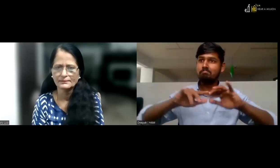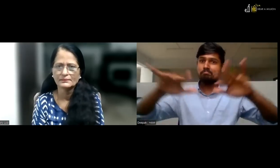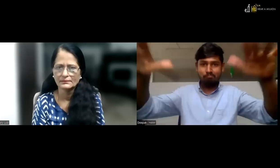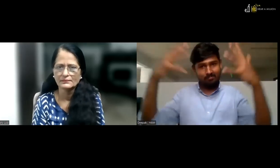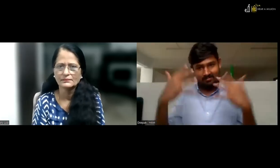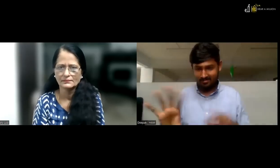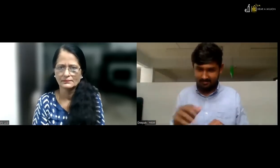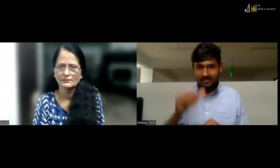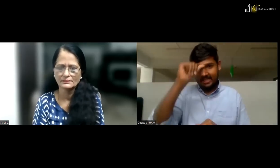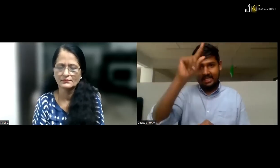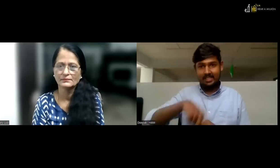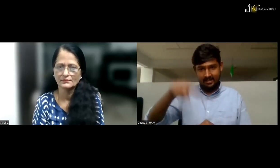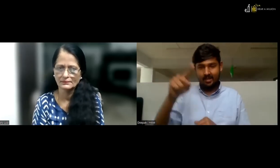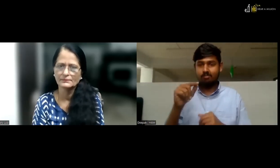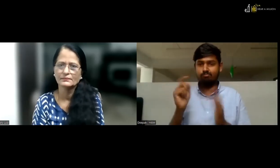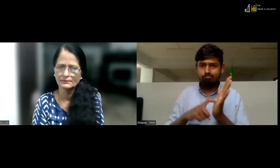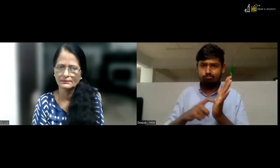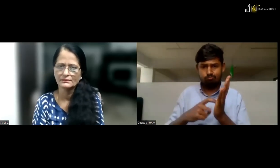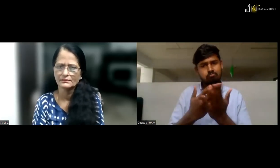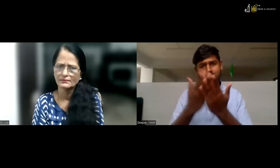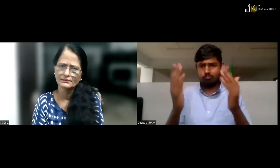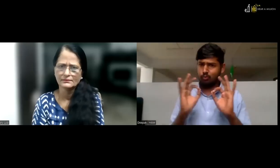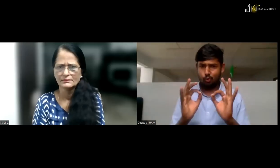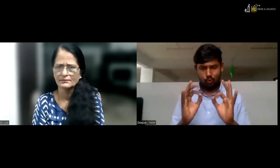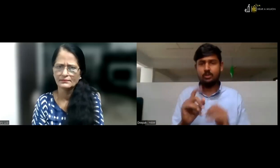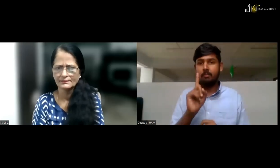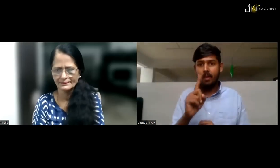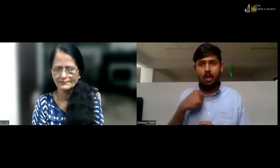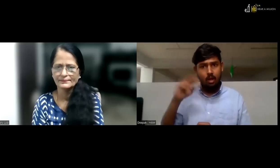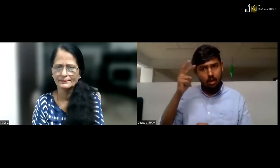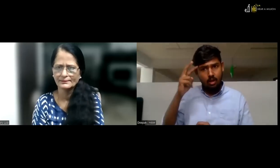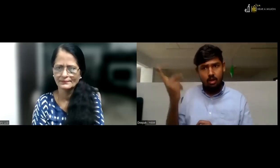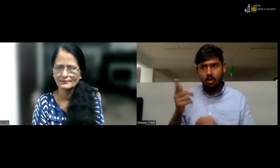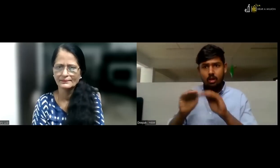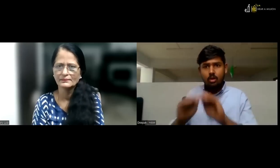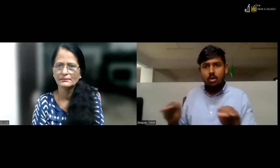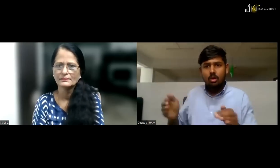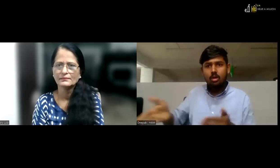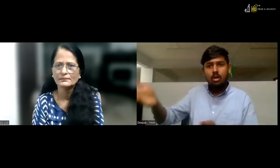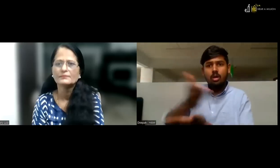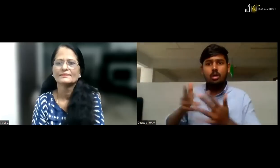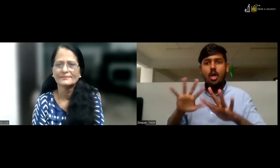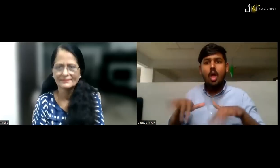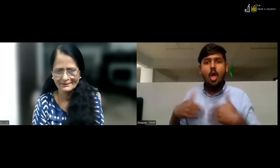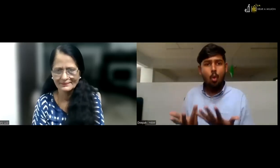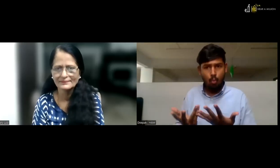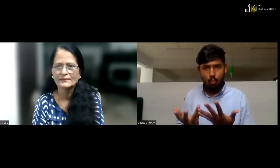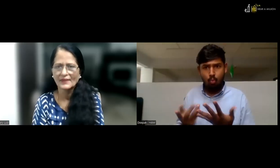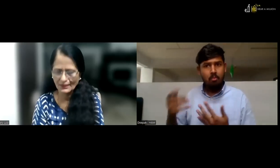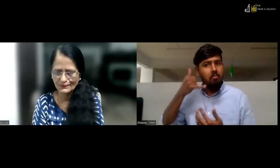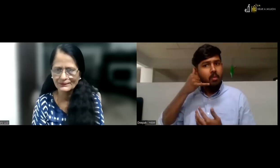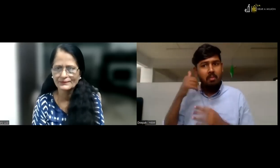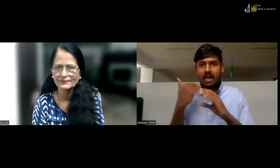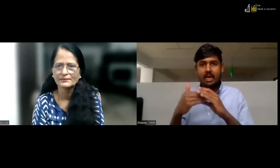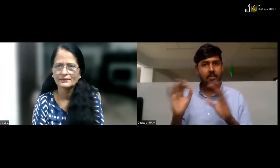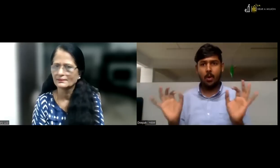So for the census, when we spread the information all over the nation, there are many people who are just putting up